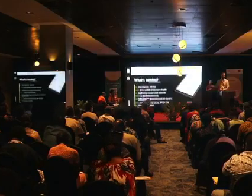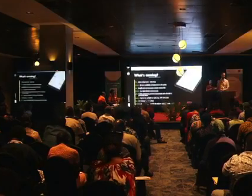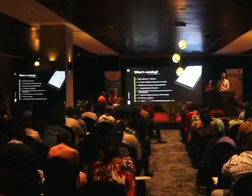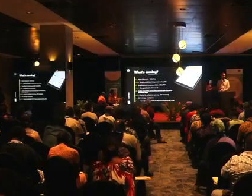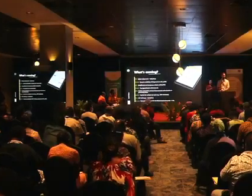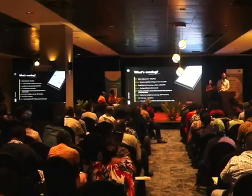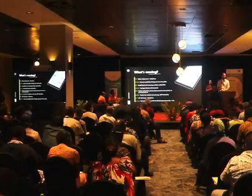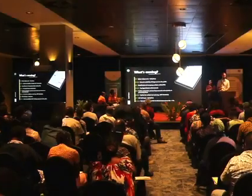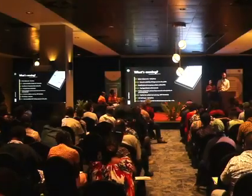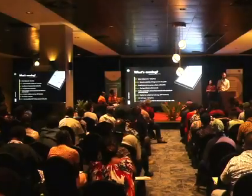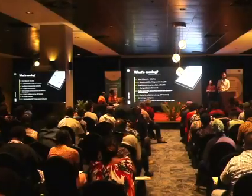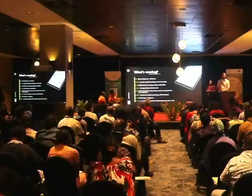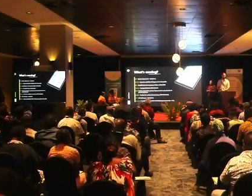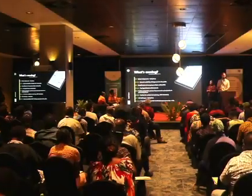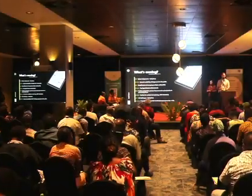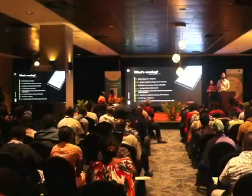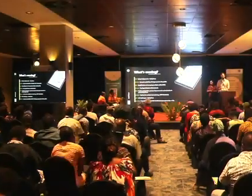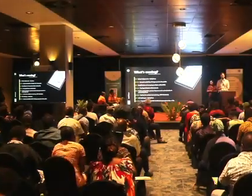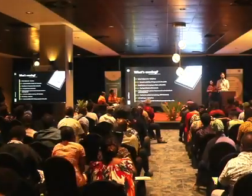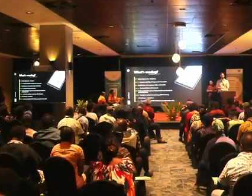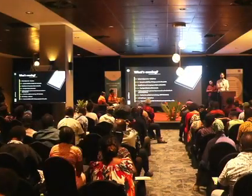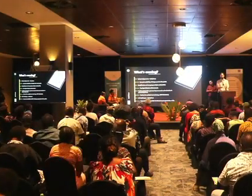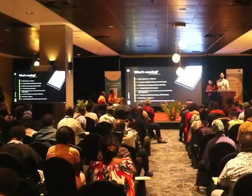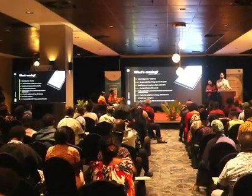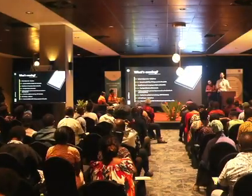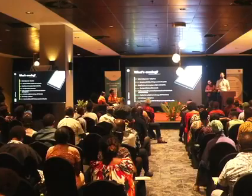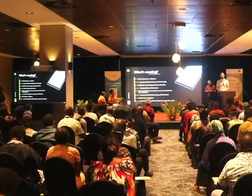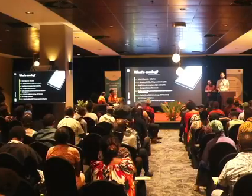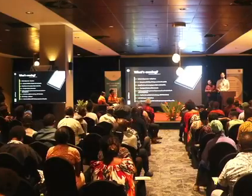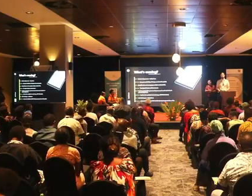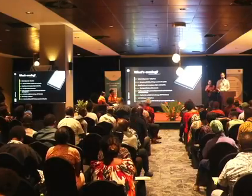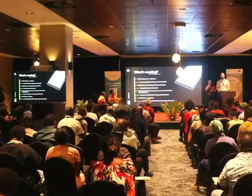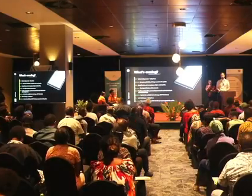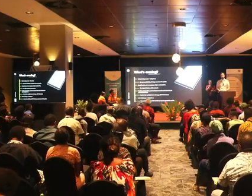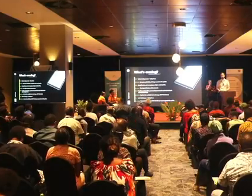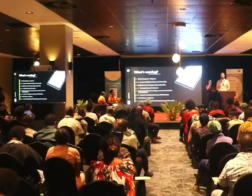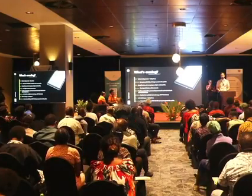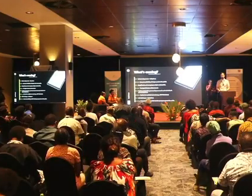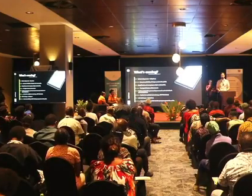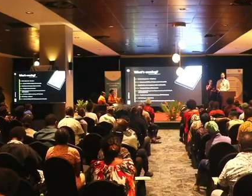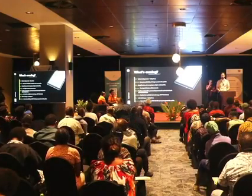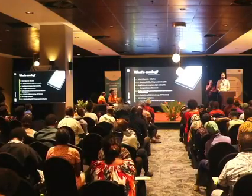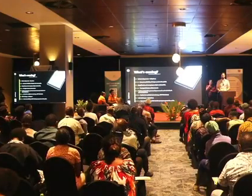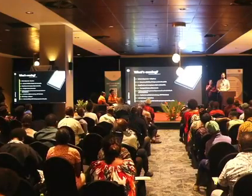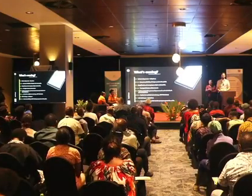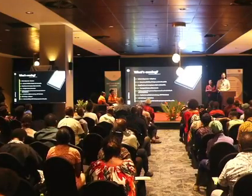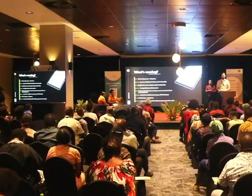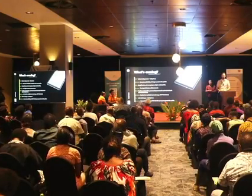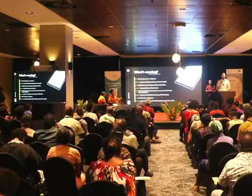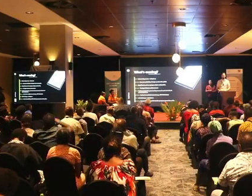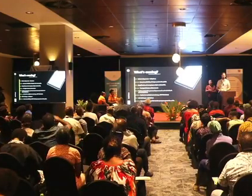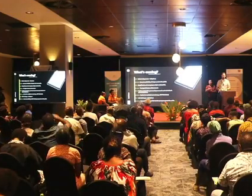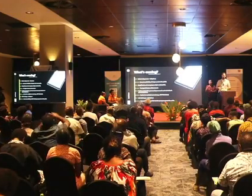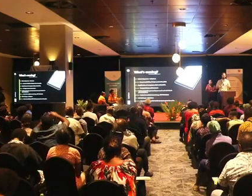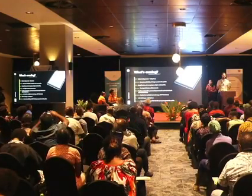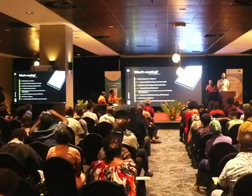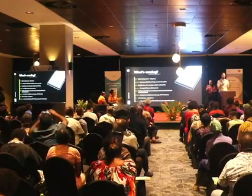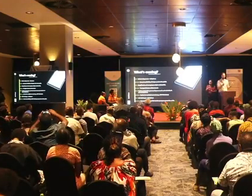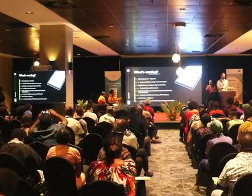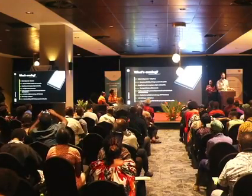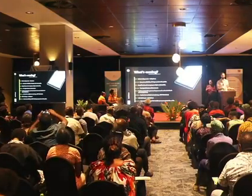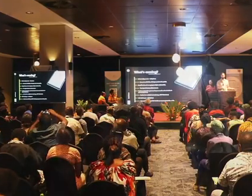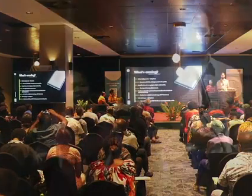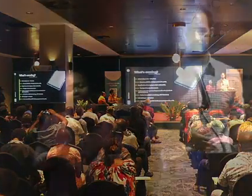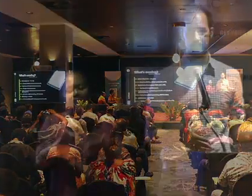was the initial one. So yeah, very exciting for lodgements. But I do need to stress that it's currently